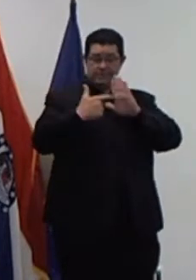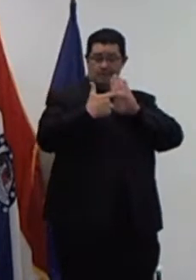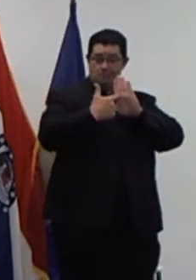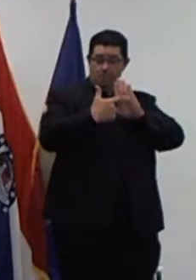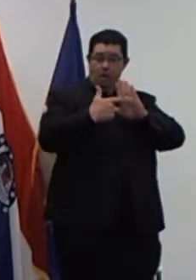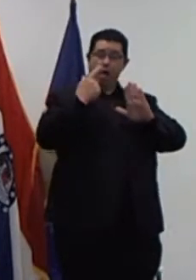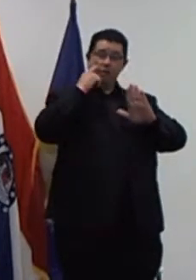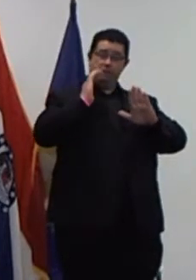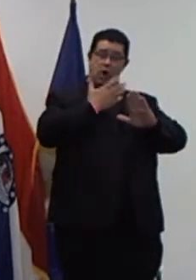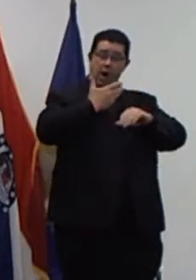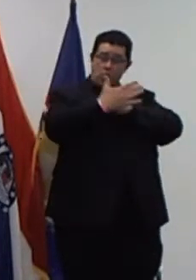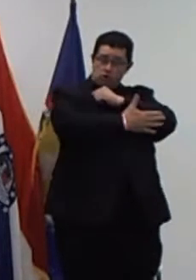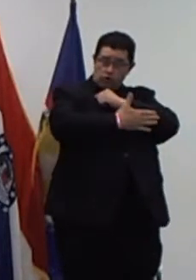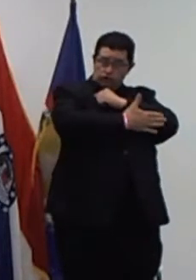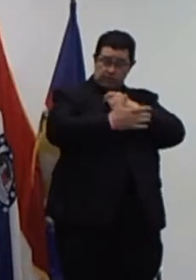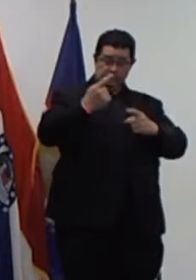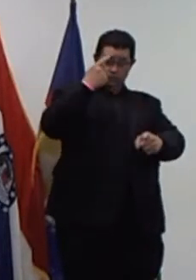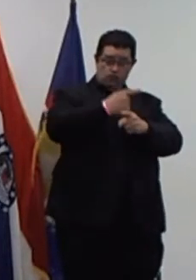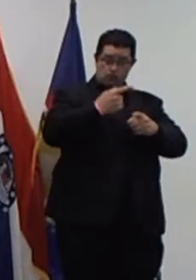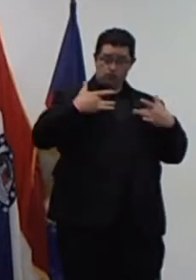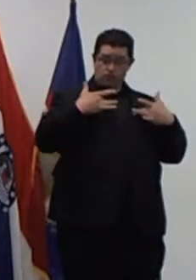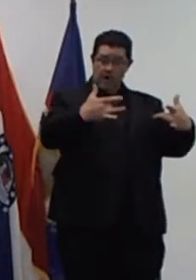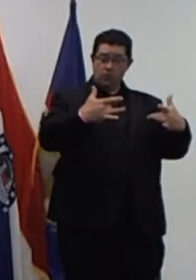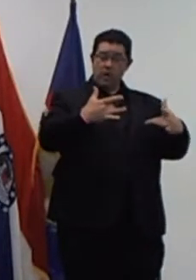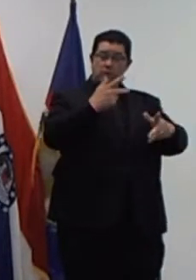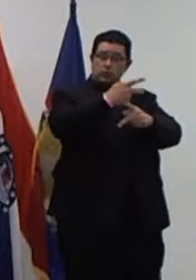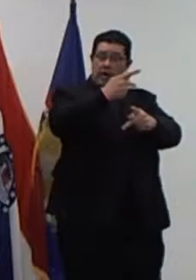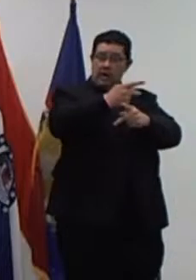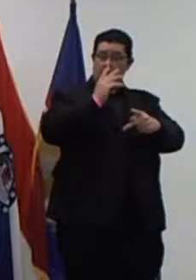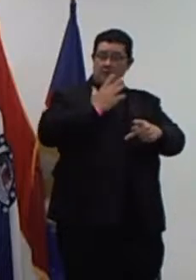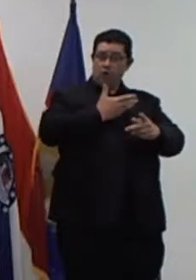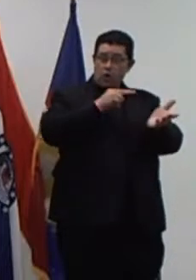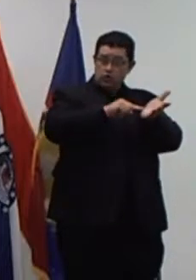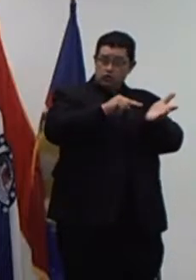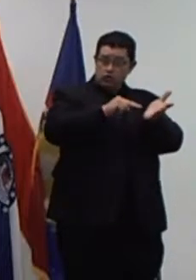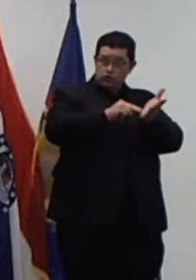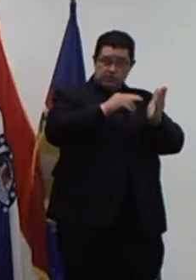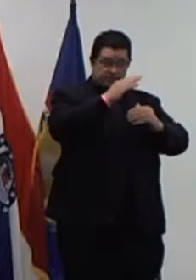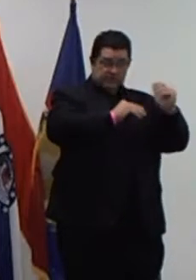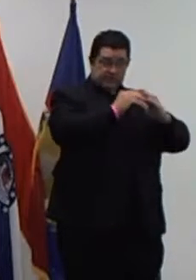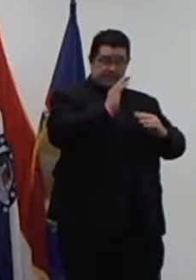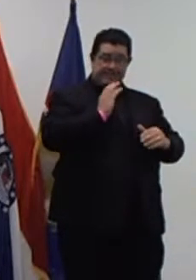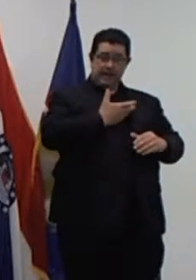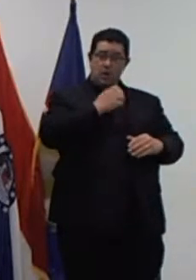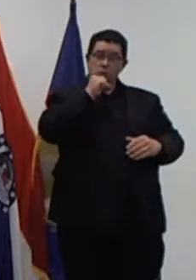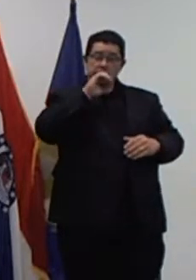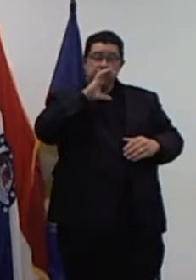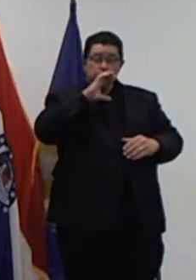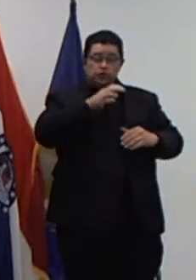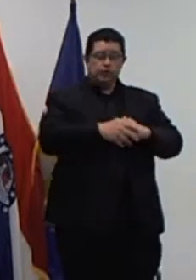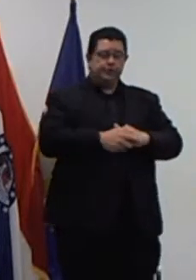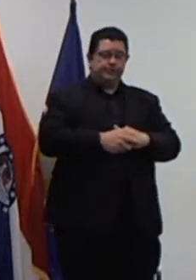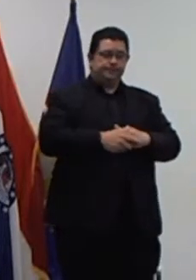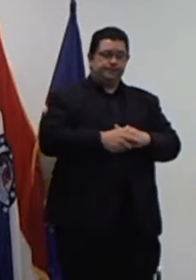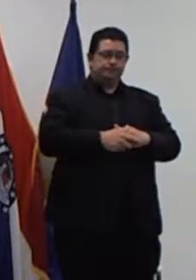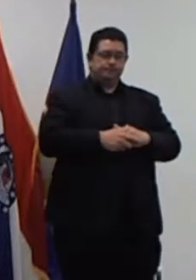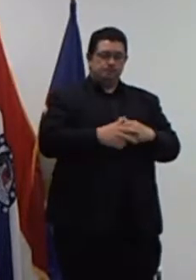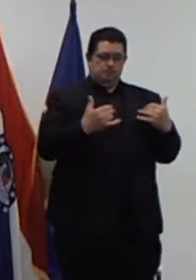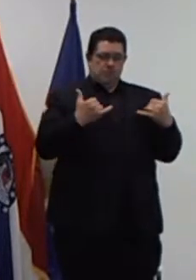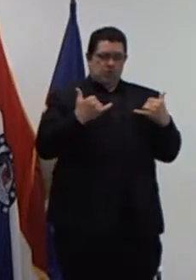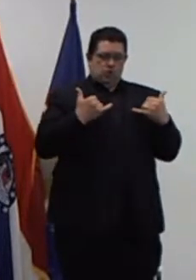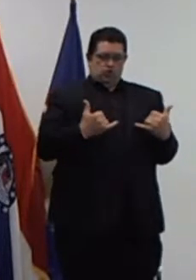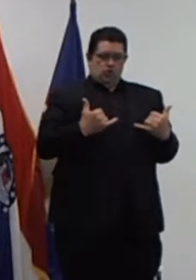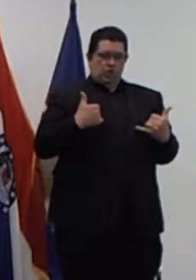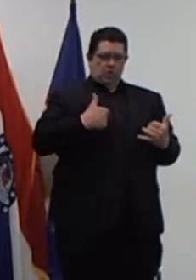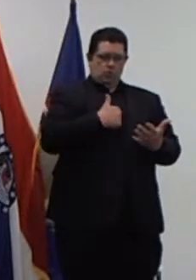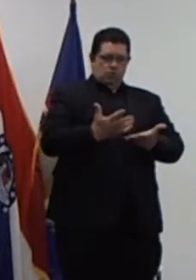country, as the right way to take care of our nursing facilities and our seniors. We are currently gathering the information